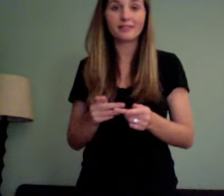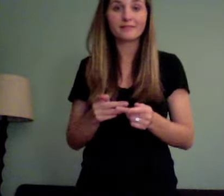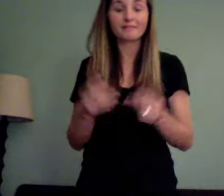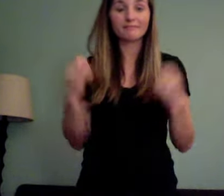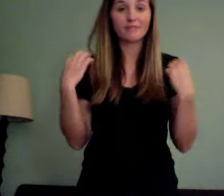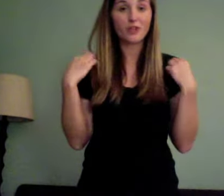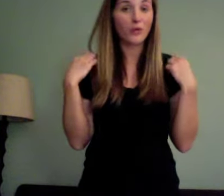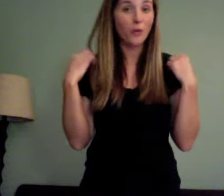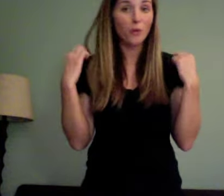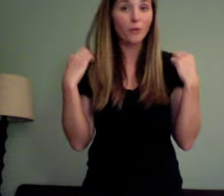A baby.